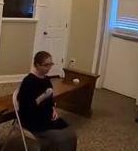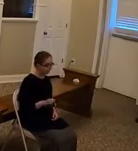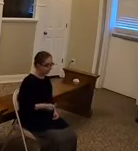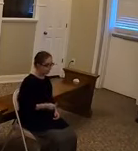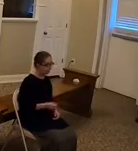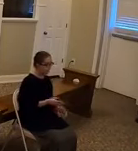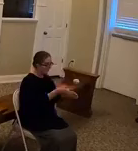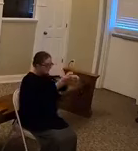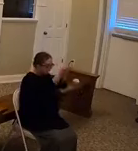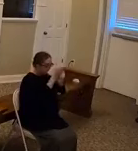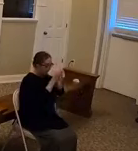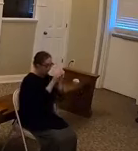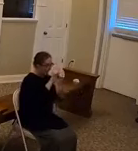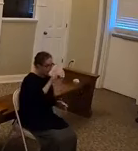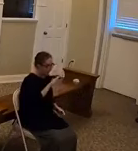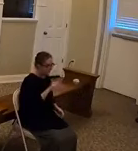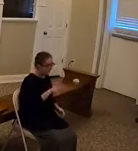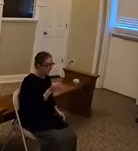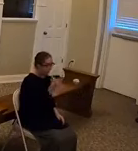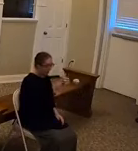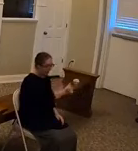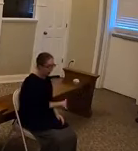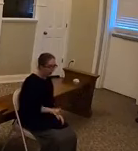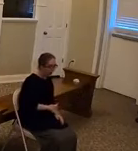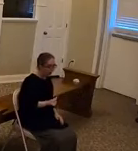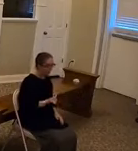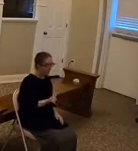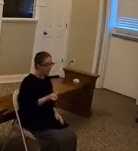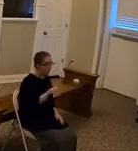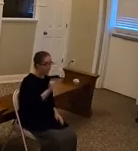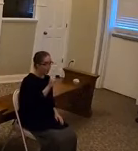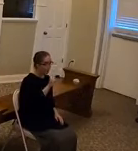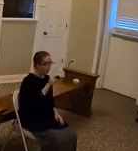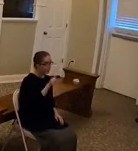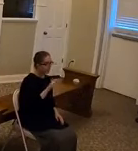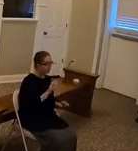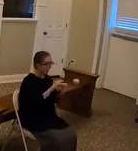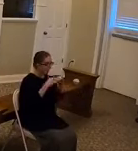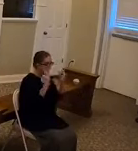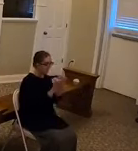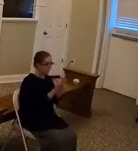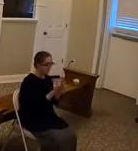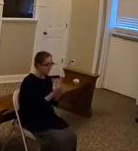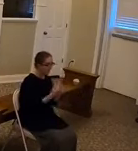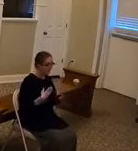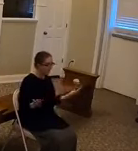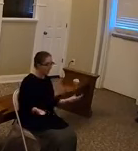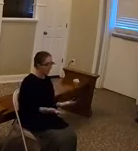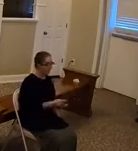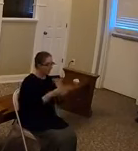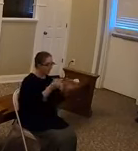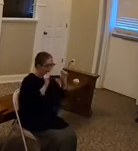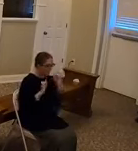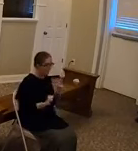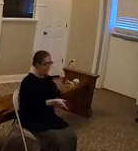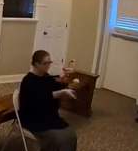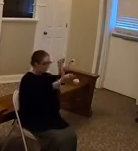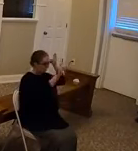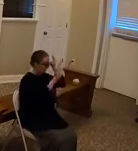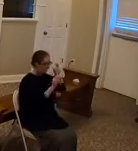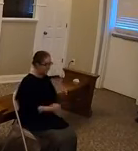he asked Ziba, is there any of Saul's household left that we can honor